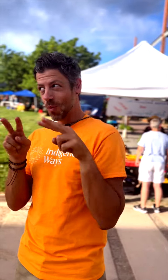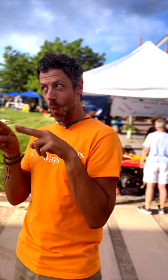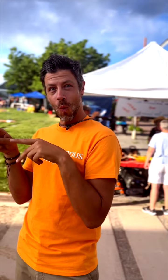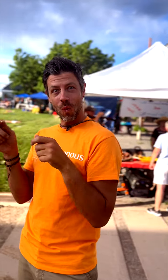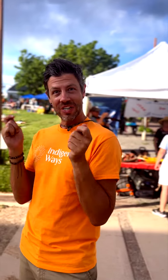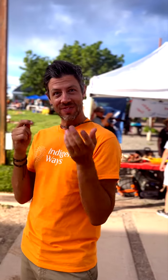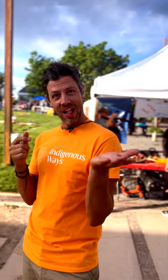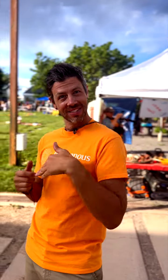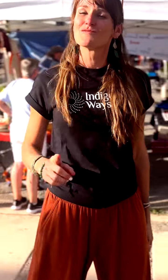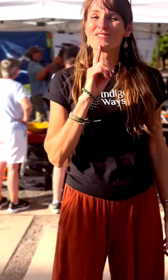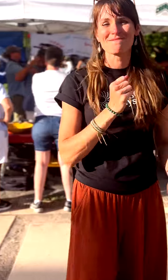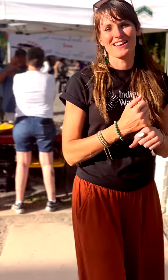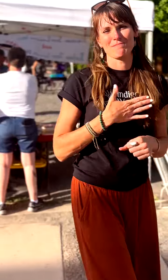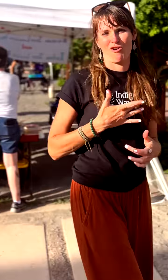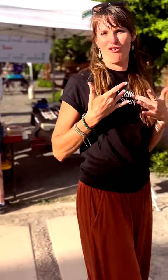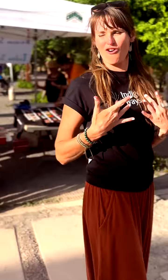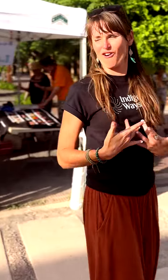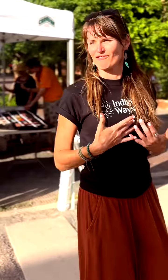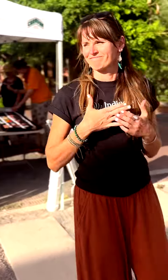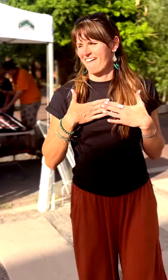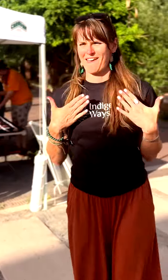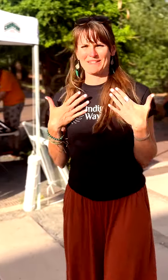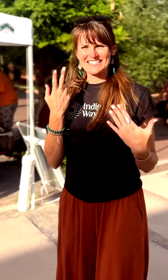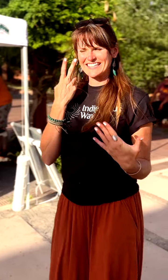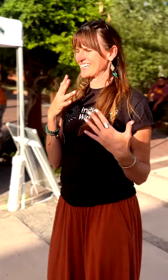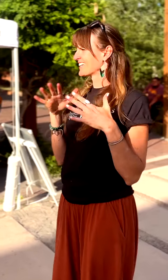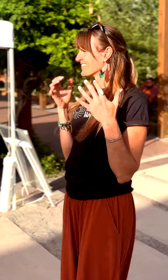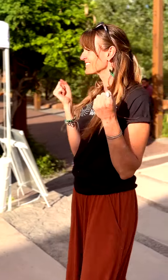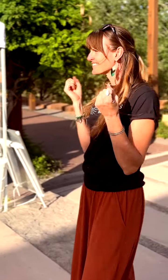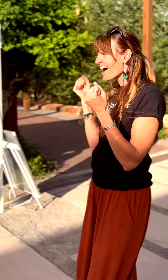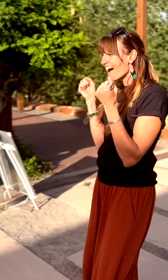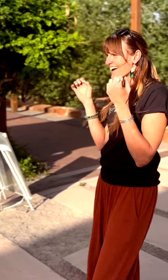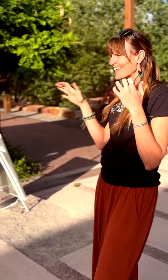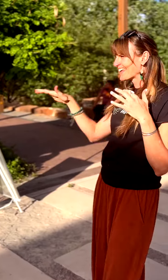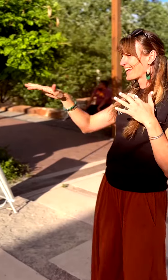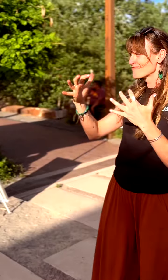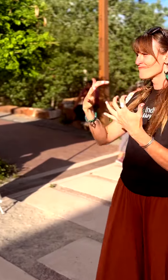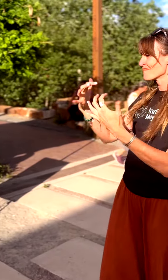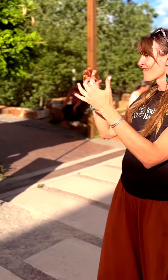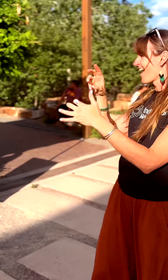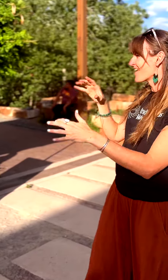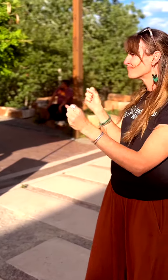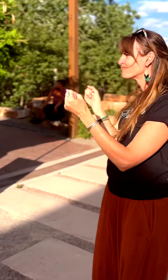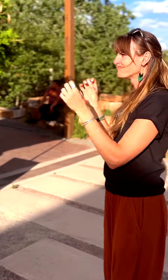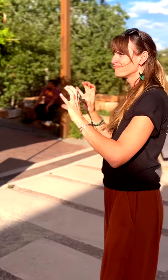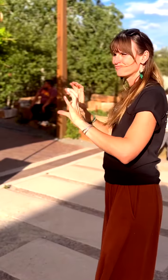new endowment for the arts. Santa Fe Community Foundation, the Native American Advised Fund, Northern